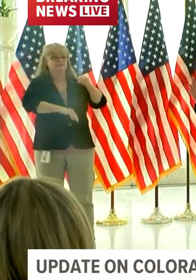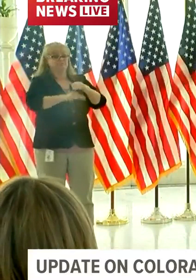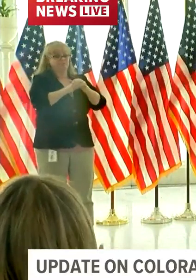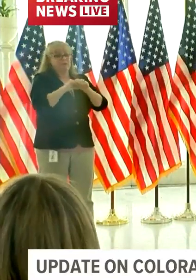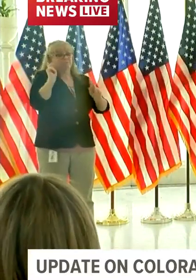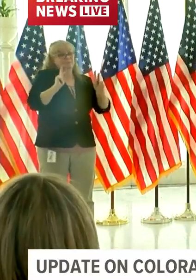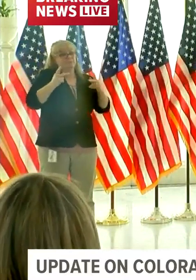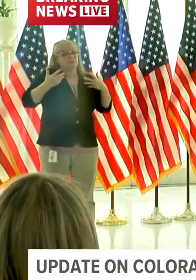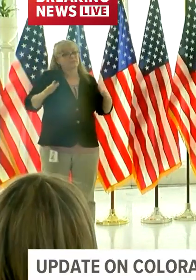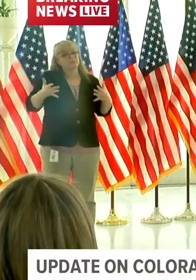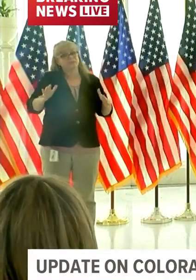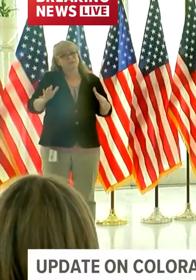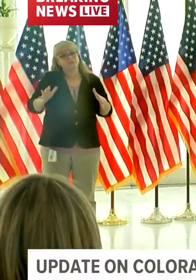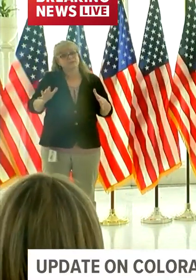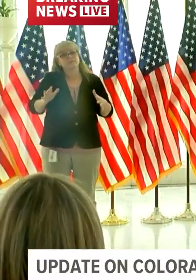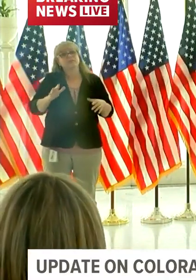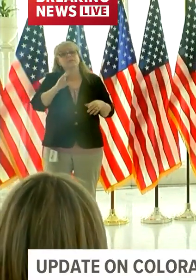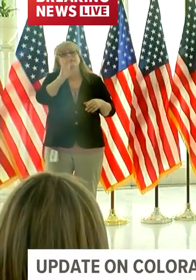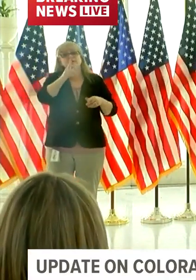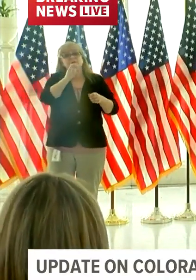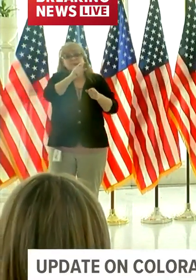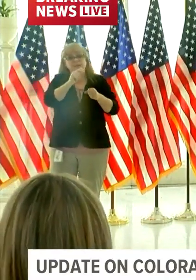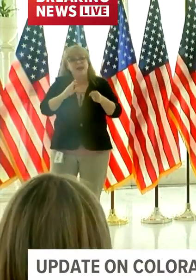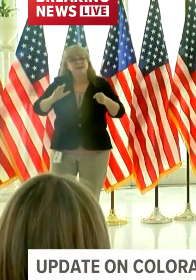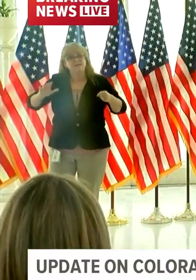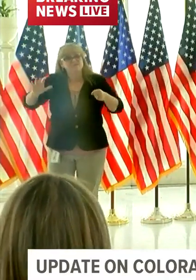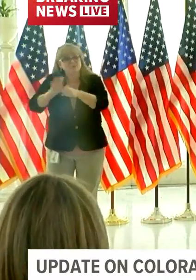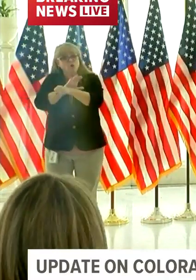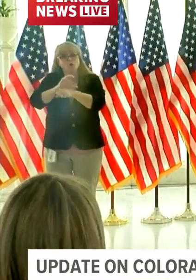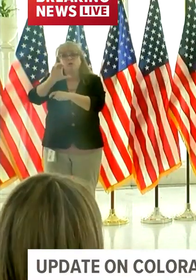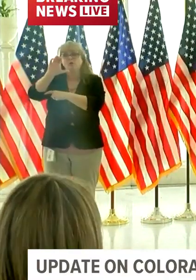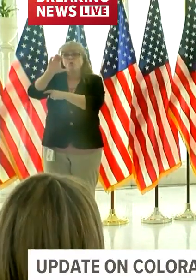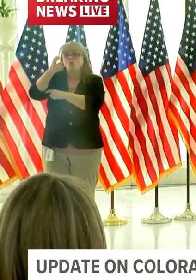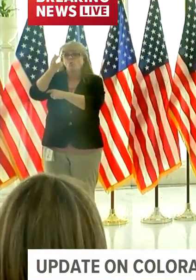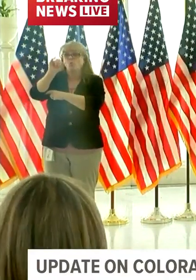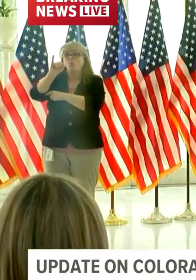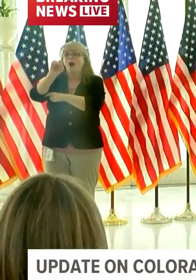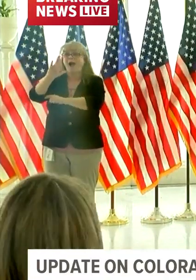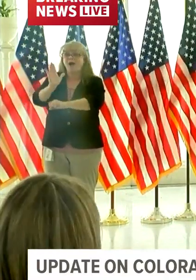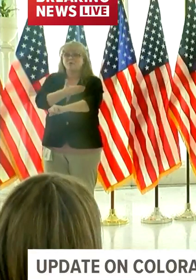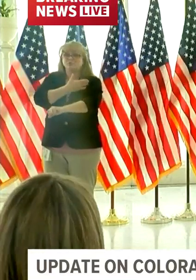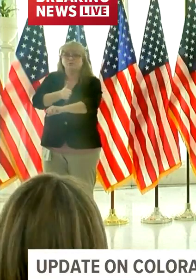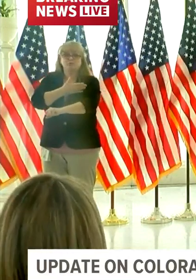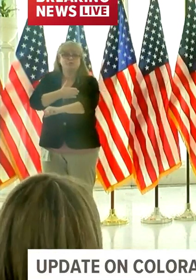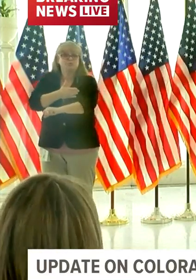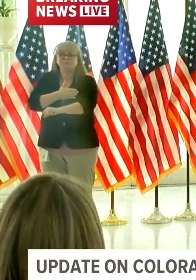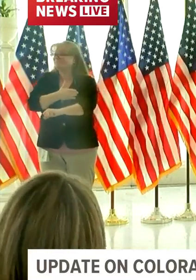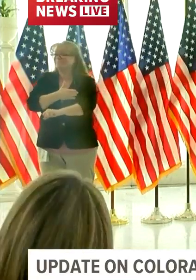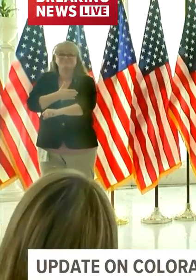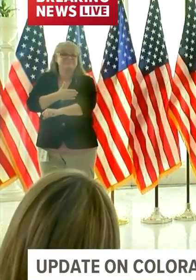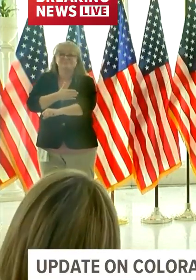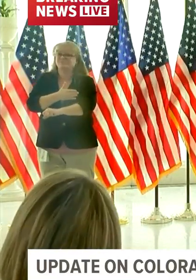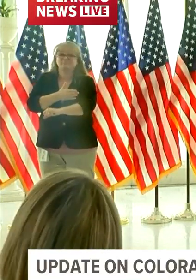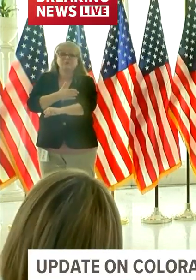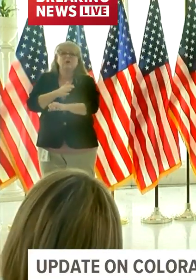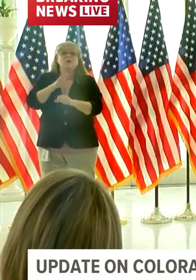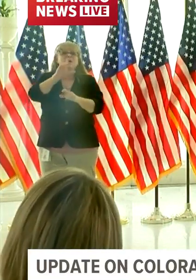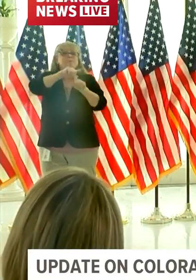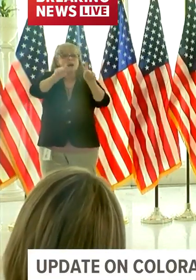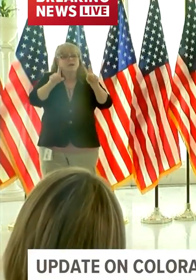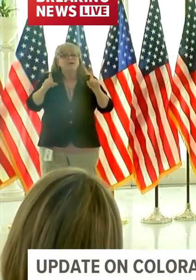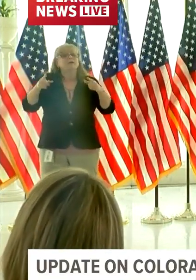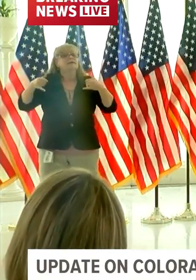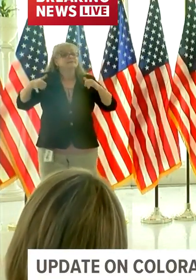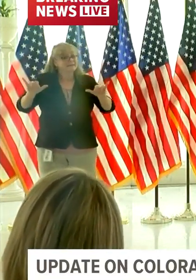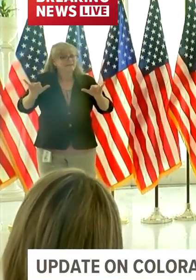used to be. That could be a very dangerous situation for members of that choir. But the online streaming ability needs to be there,